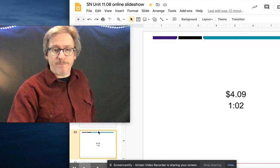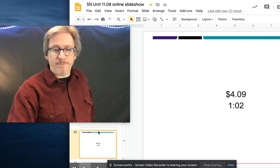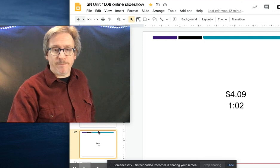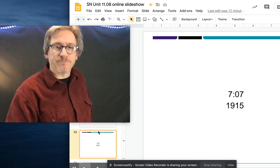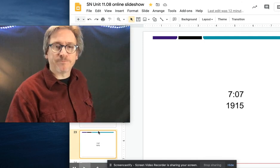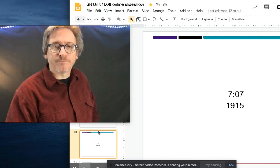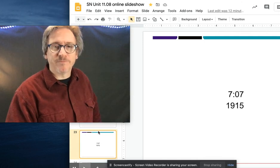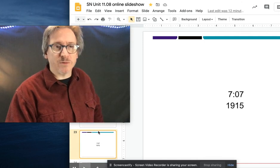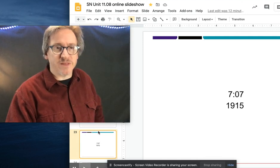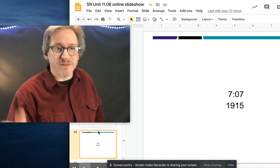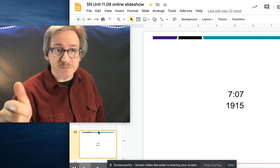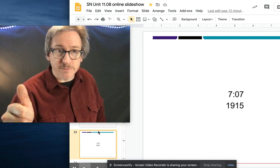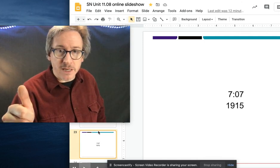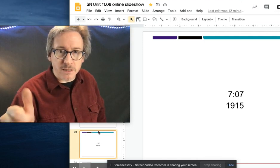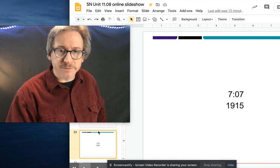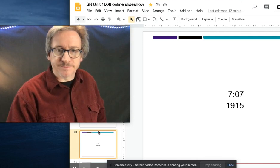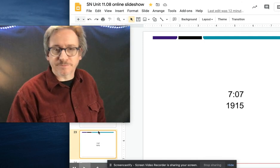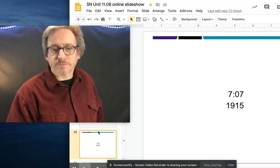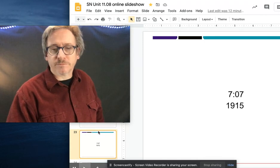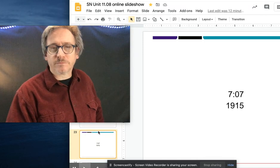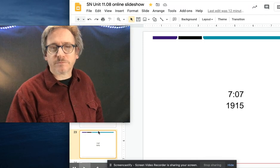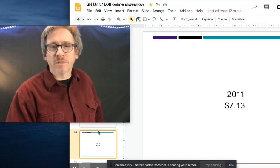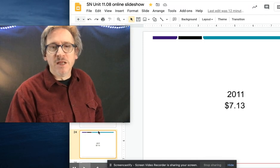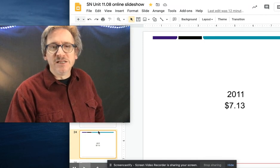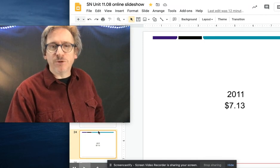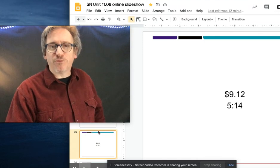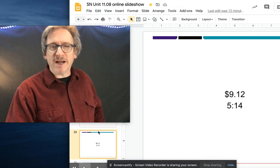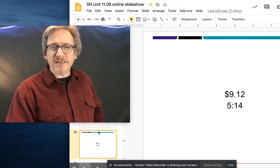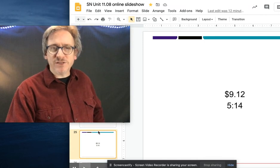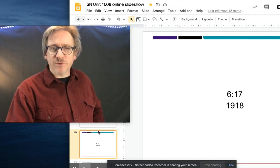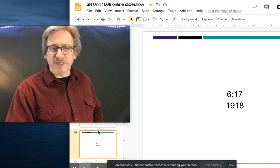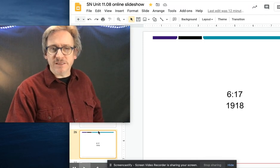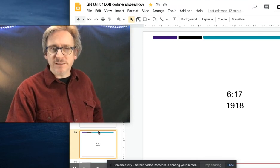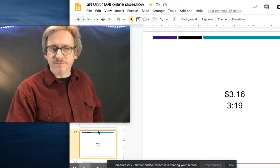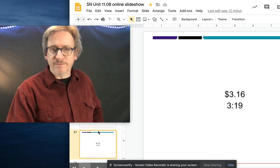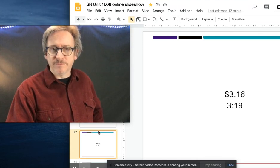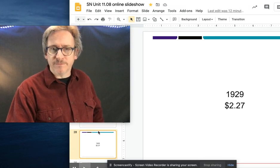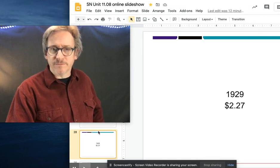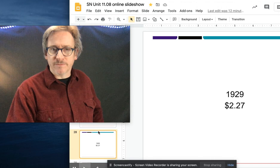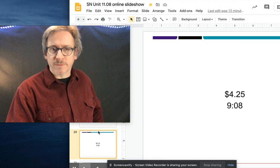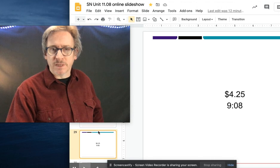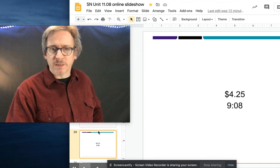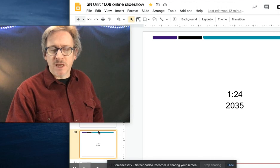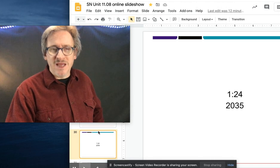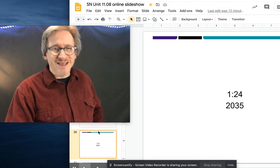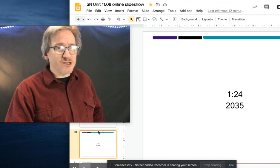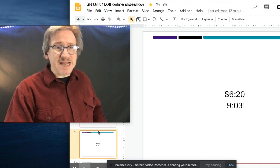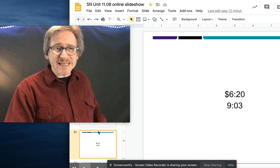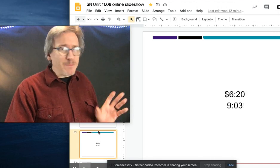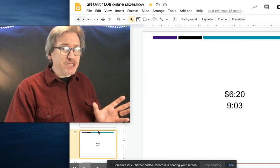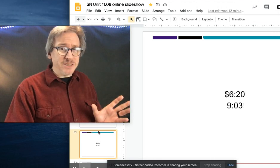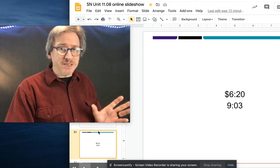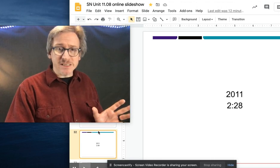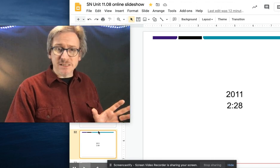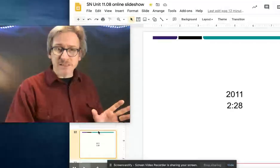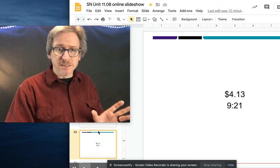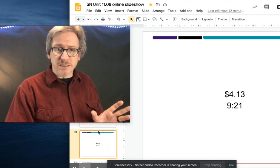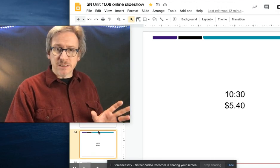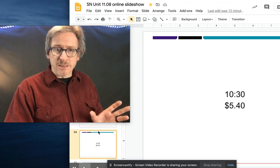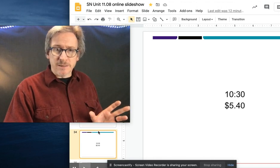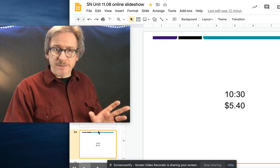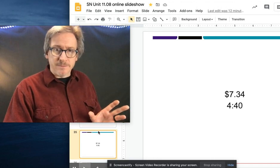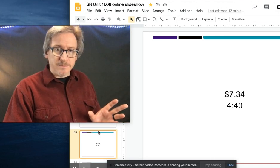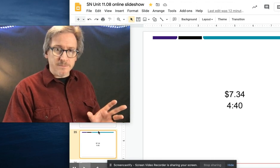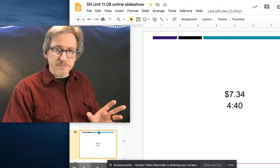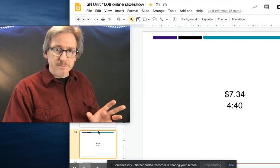Okay. That was a thumbs up now. So practice through these. There's not that much in this.